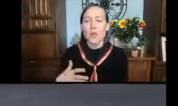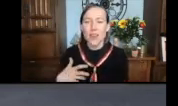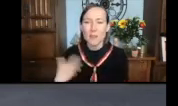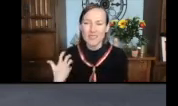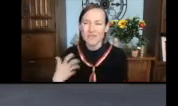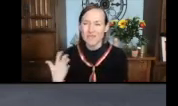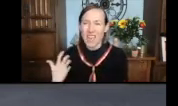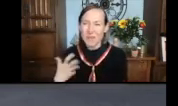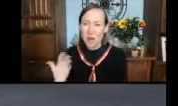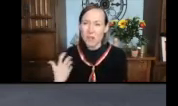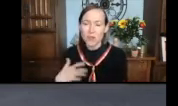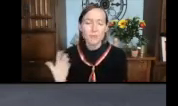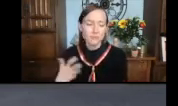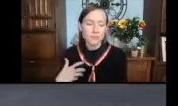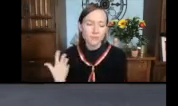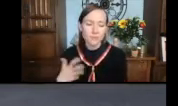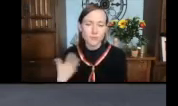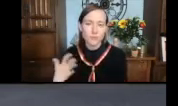So I'm bothered.